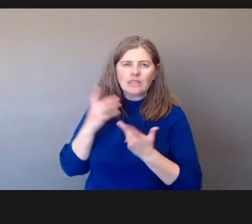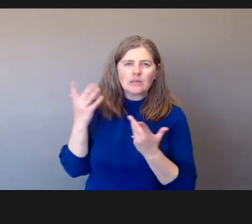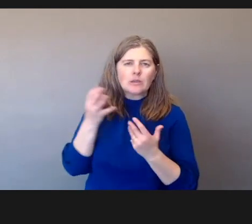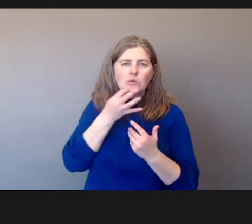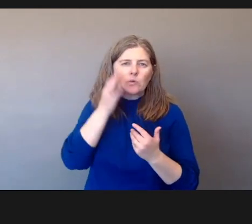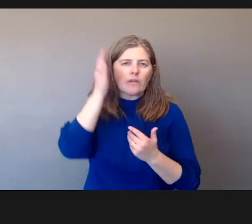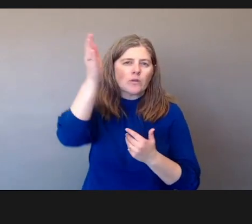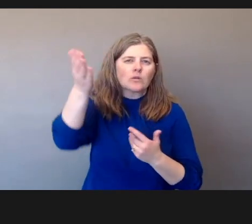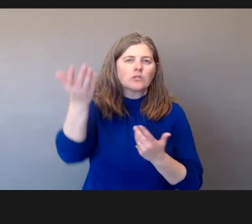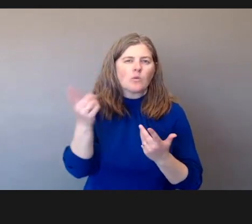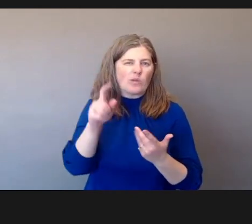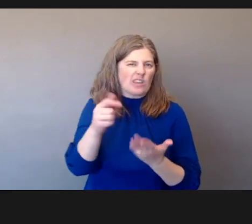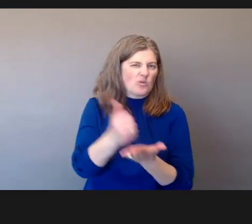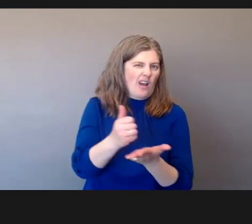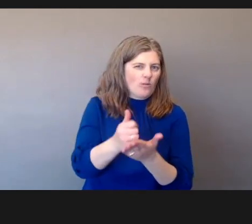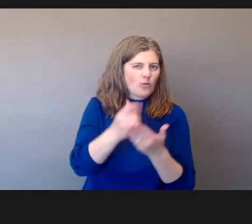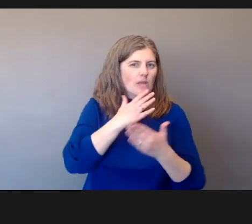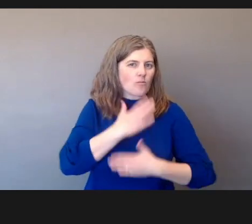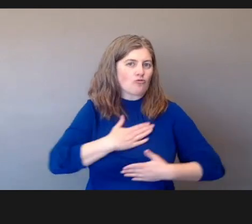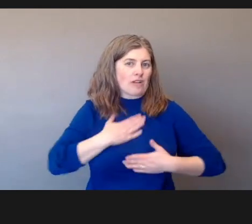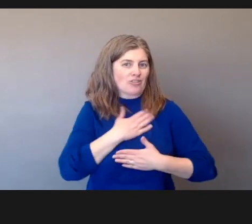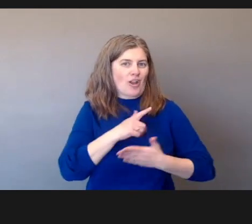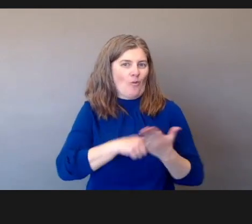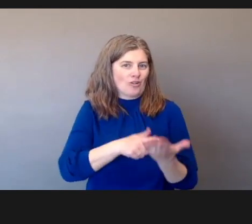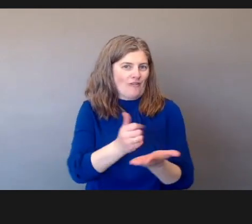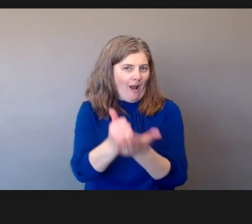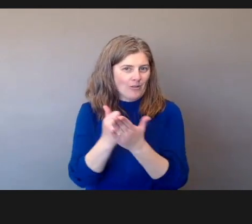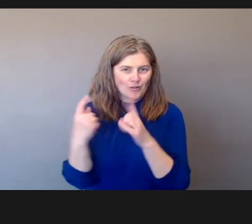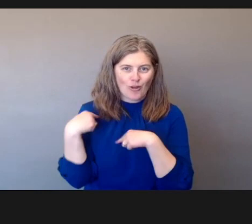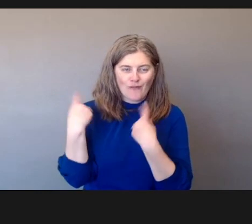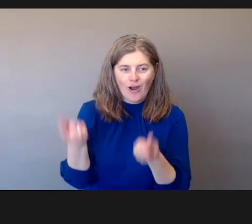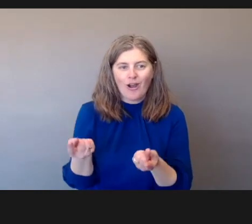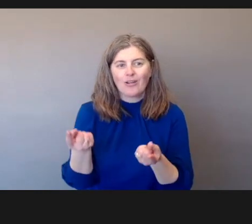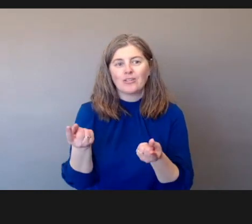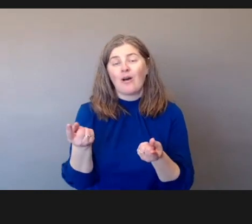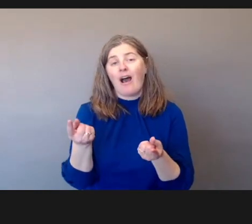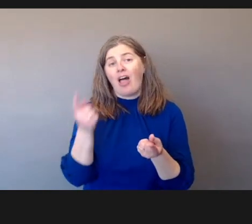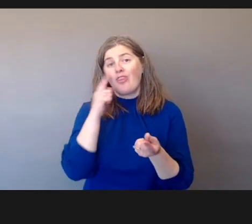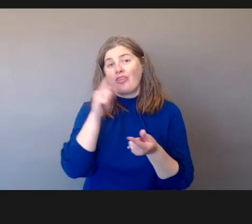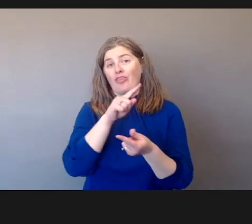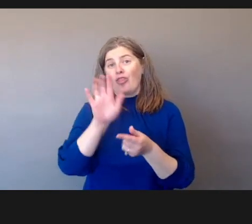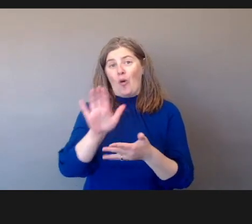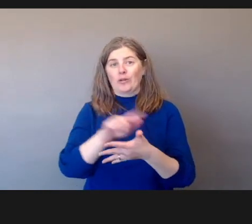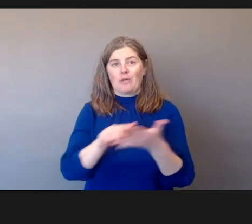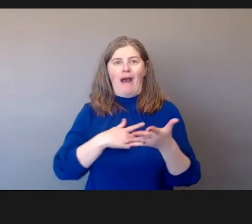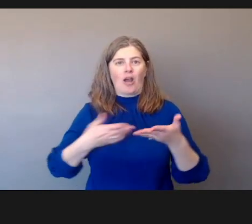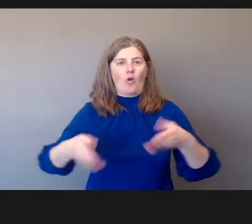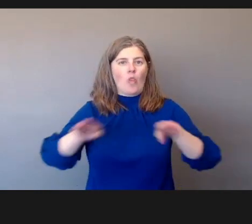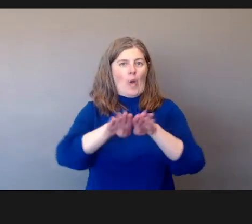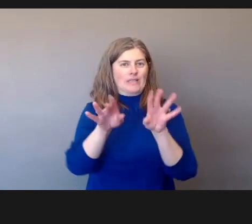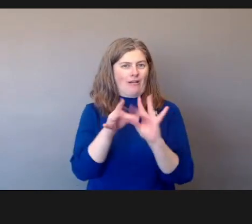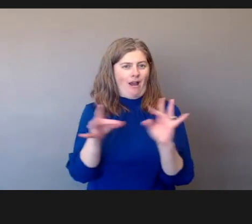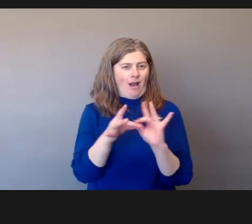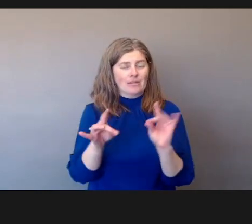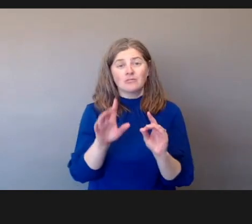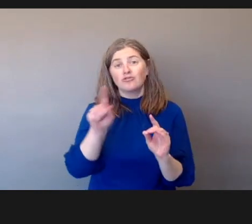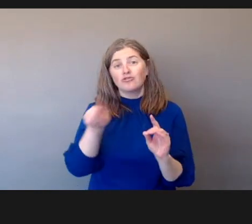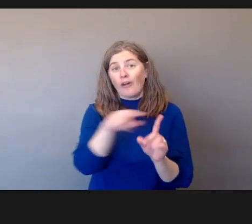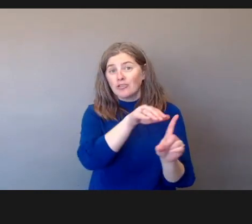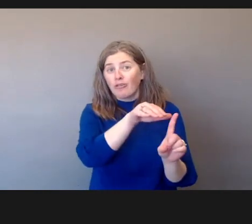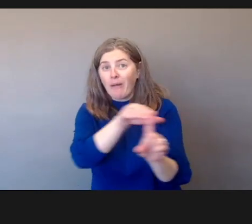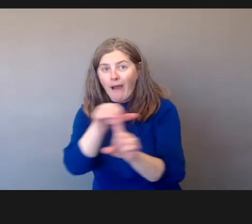future. We'll need your help, and we appreciate all that you've given us so far. So I think those are my closing comments. And then just a